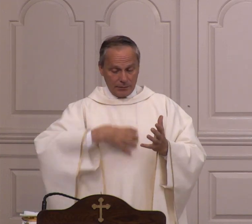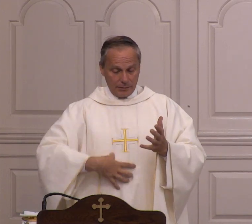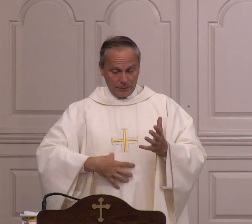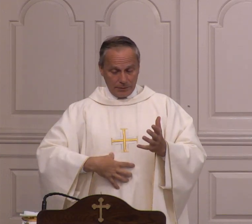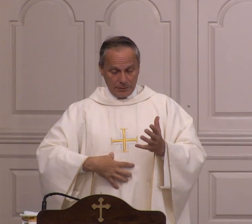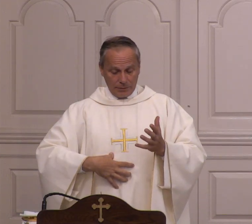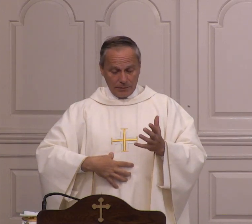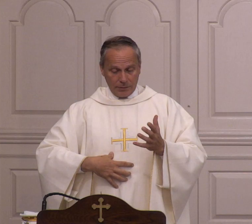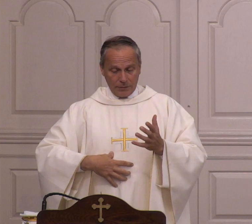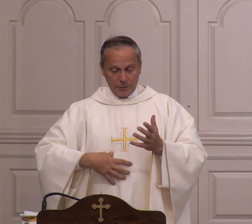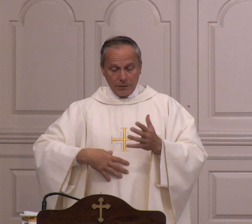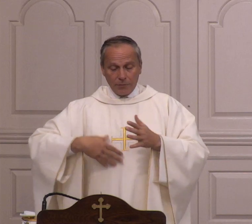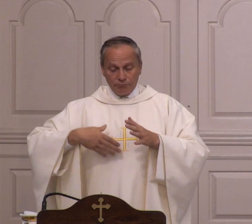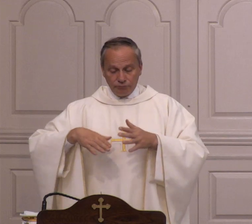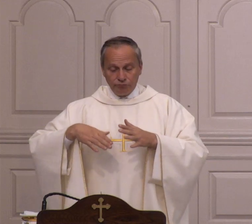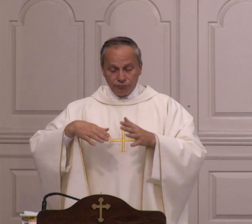His disciples were hungry